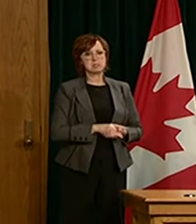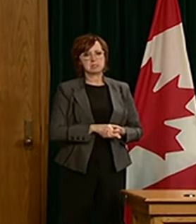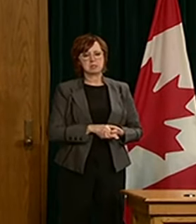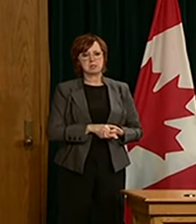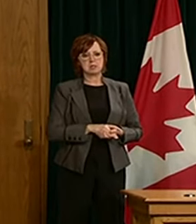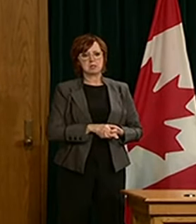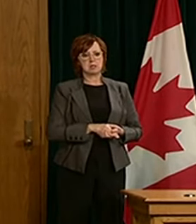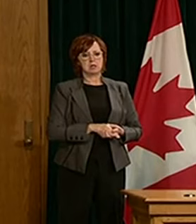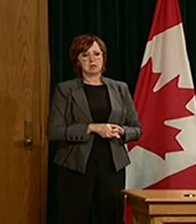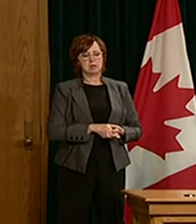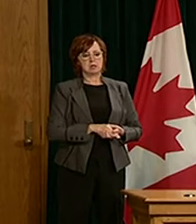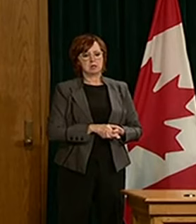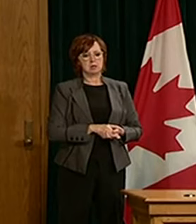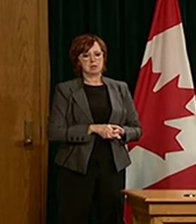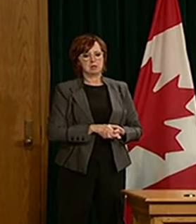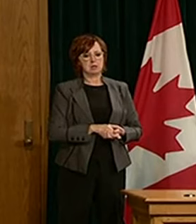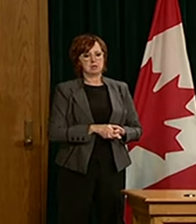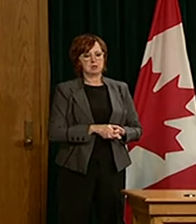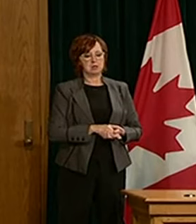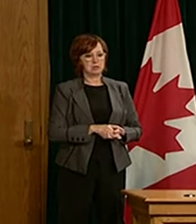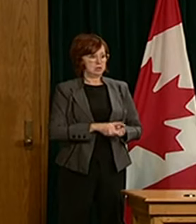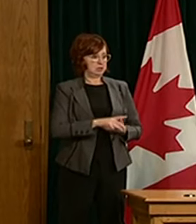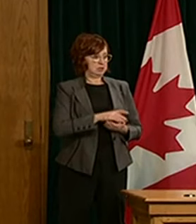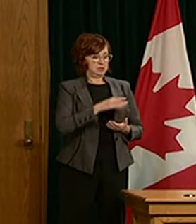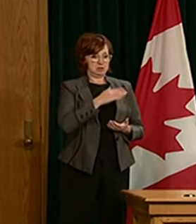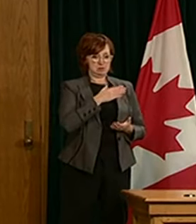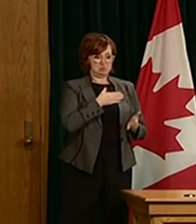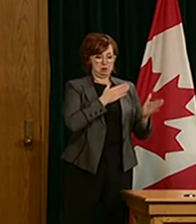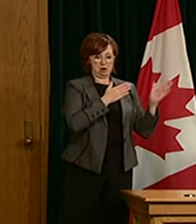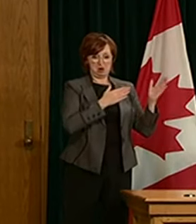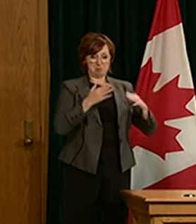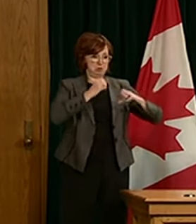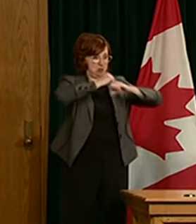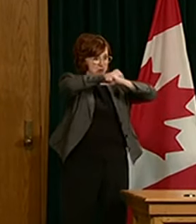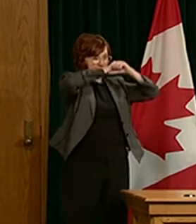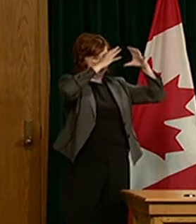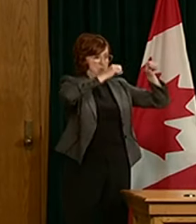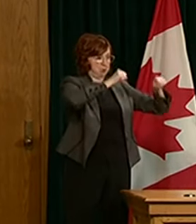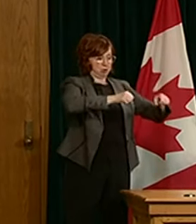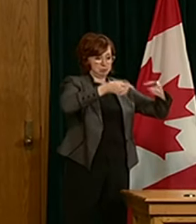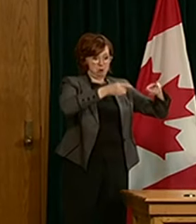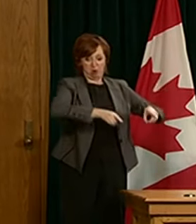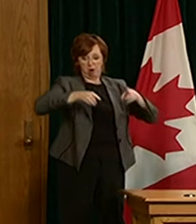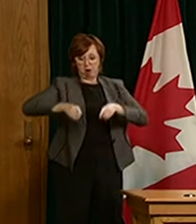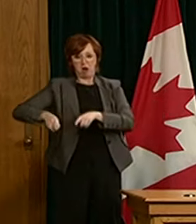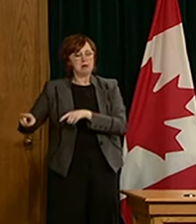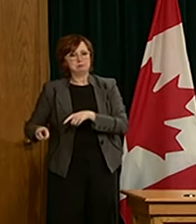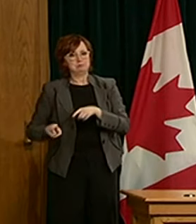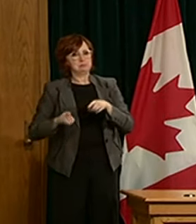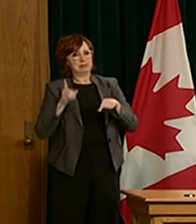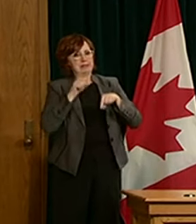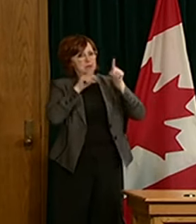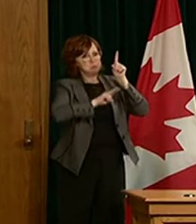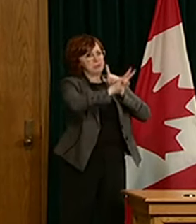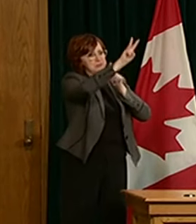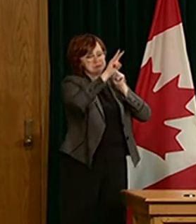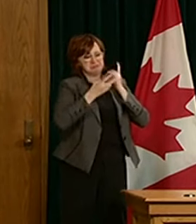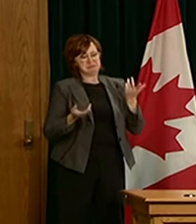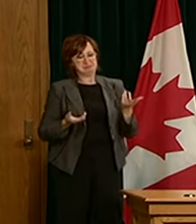predictive model. That wasn't the purpose of our modeling, and it was really to help with the planning and hope that we